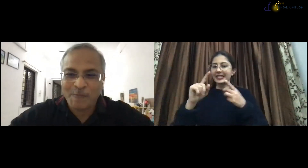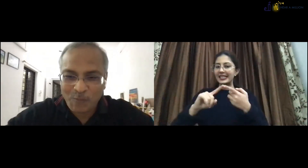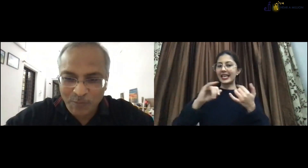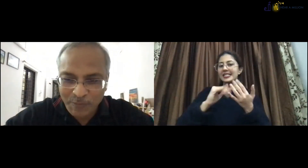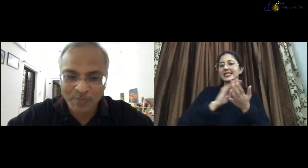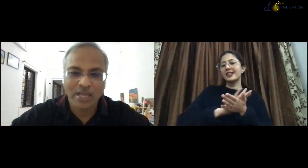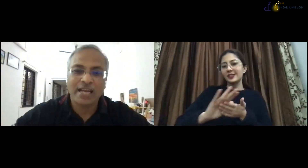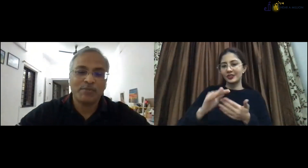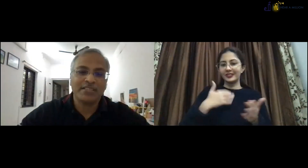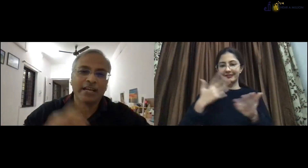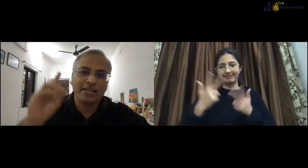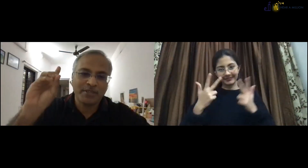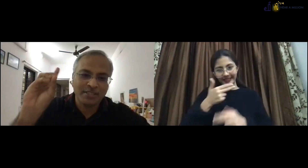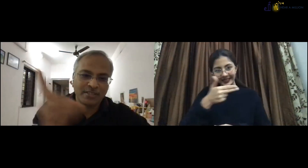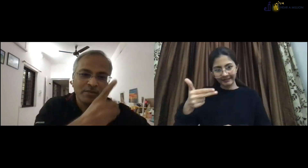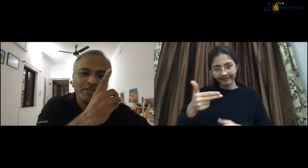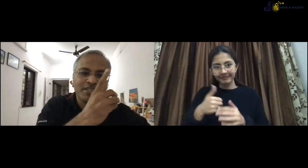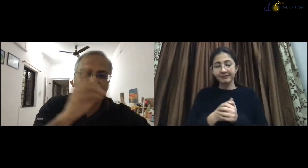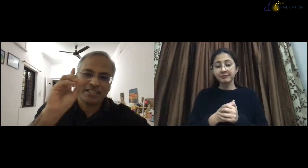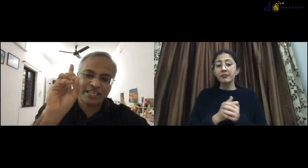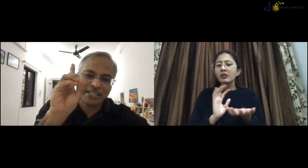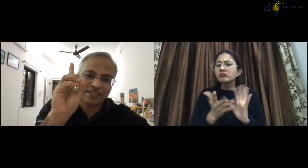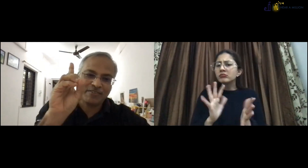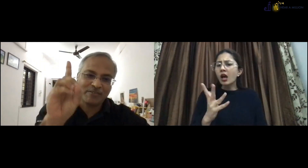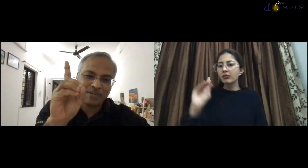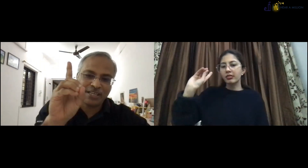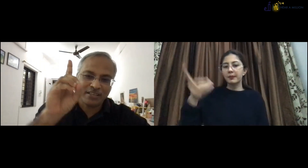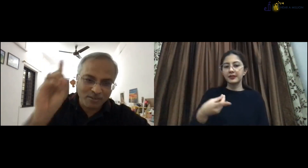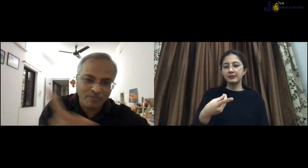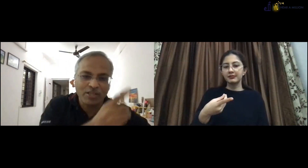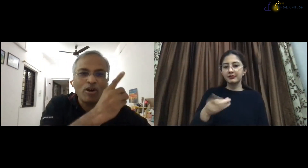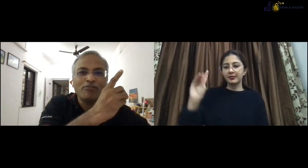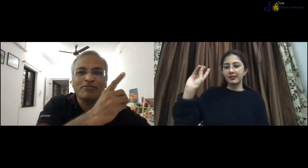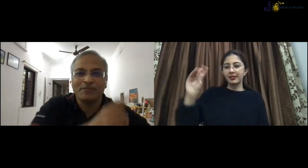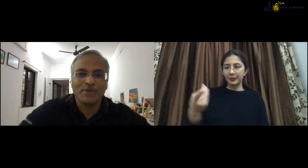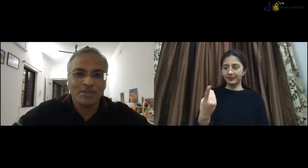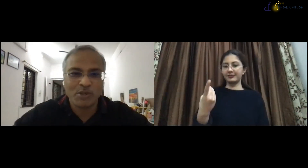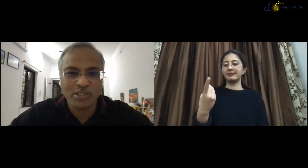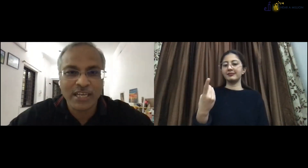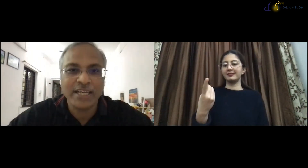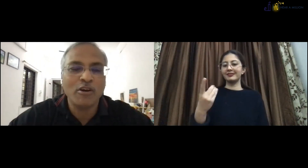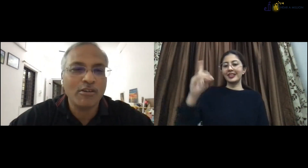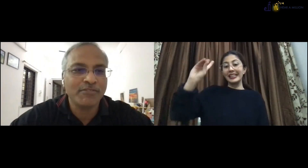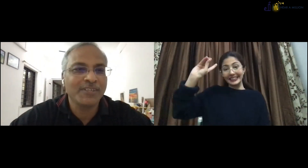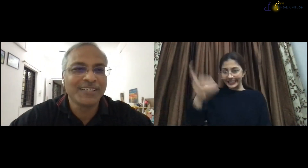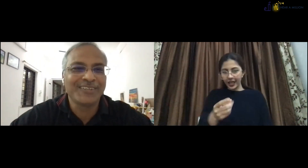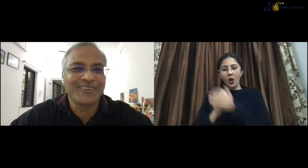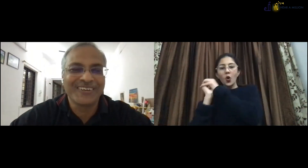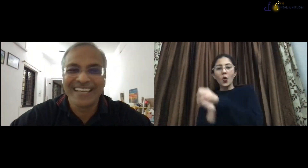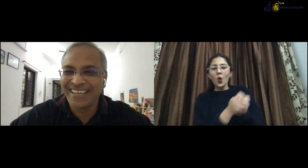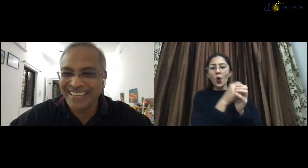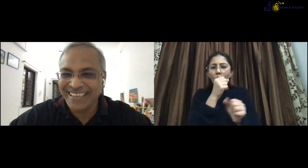Dipesh, and my sign name is Dipesh, D with the golf, because I like